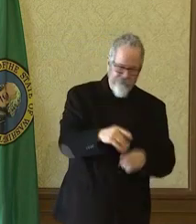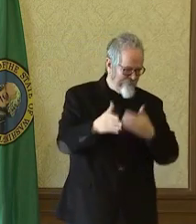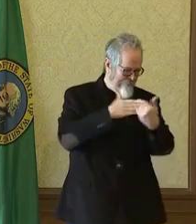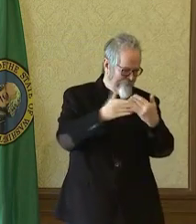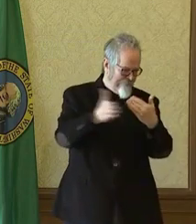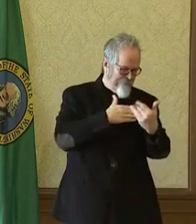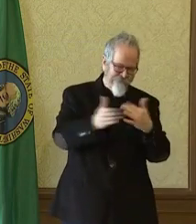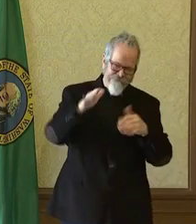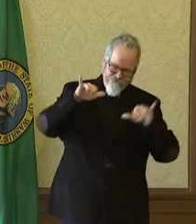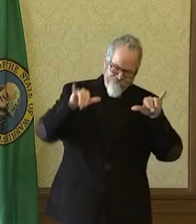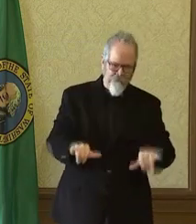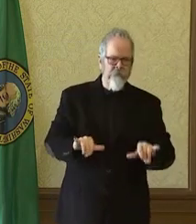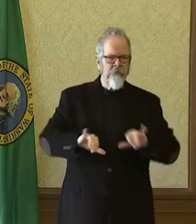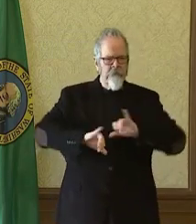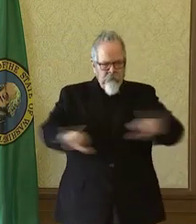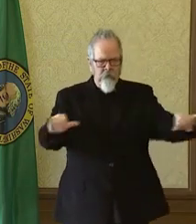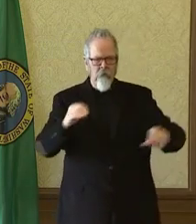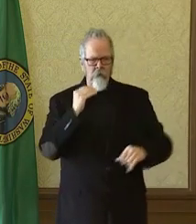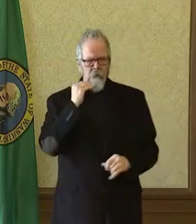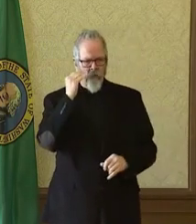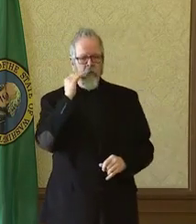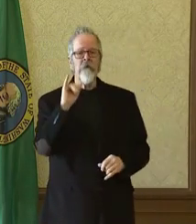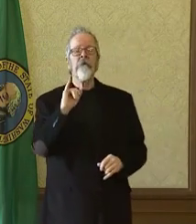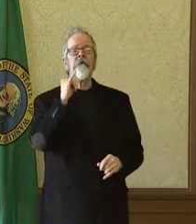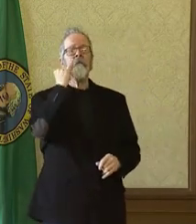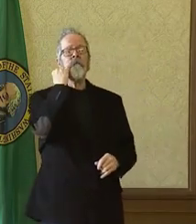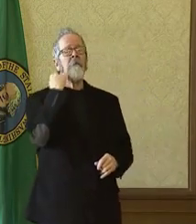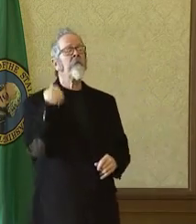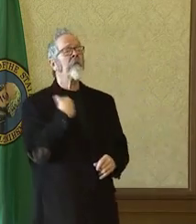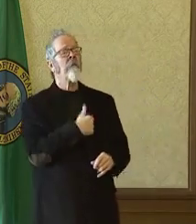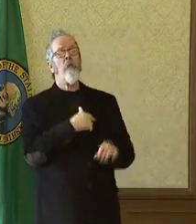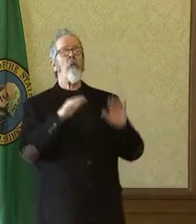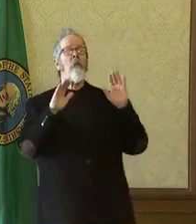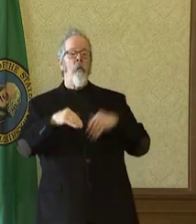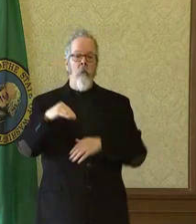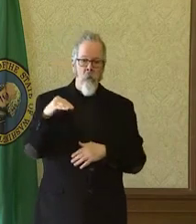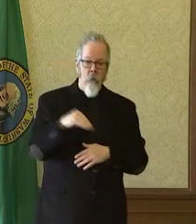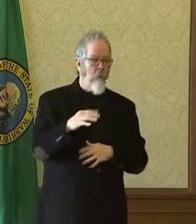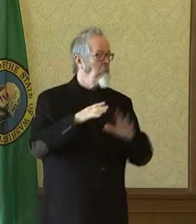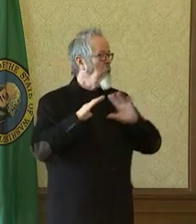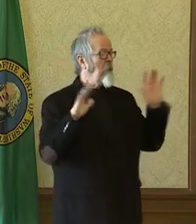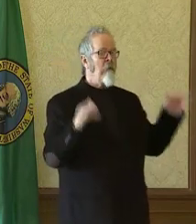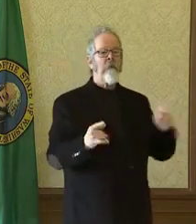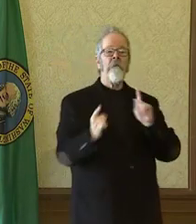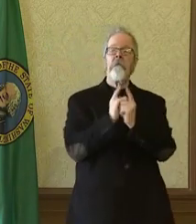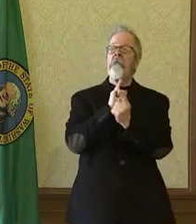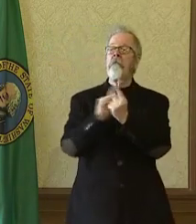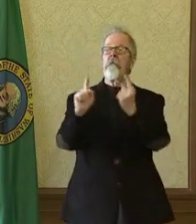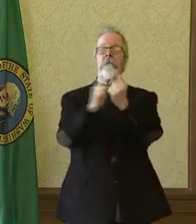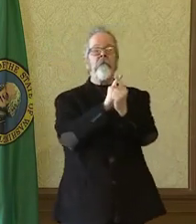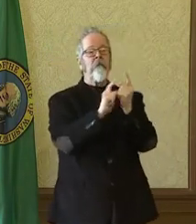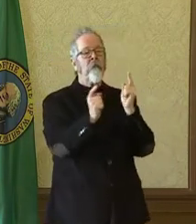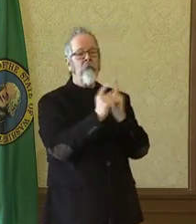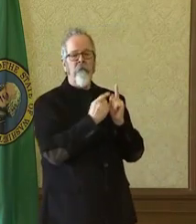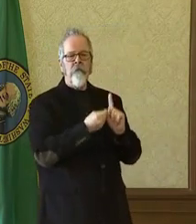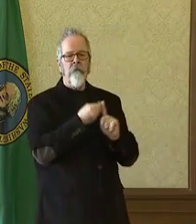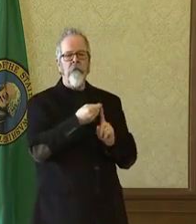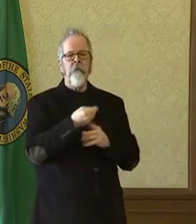again on fatalities. So this is a moment of sustained effort to keep this all the way until